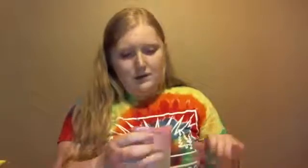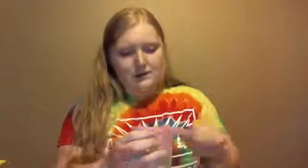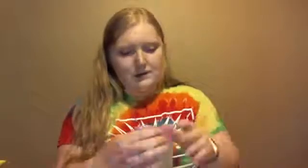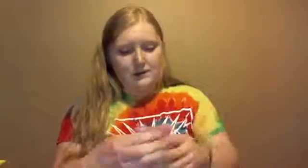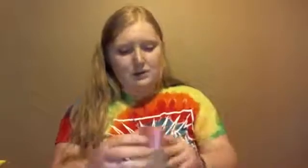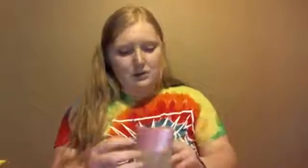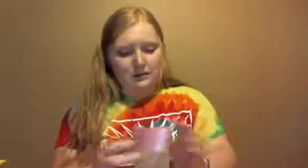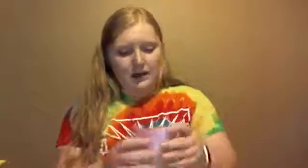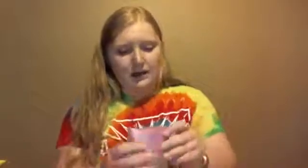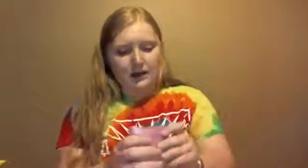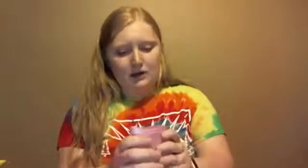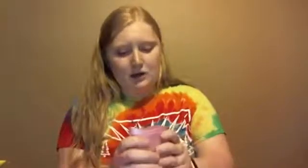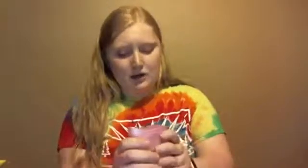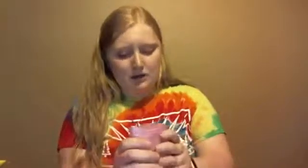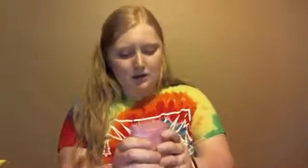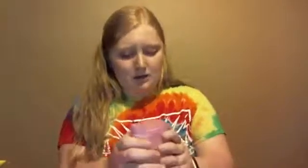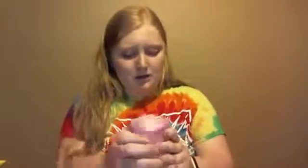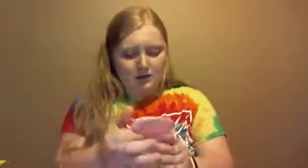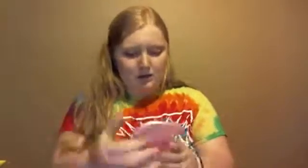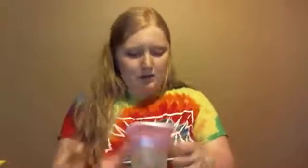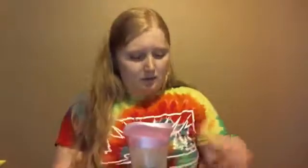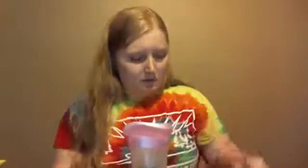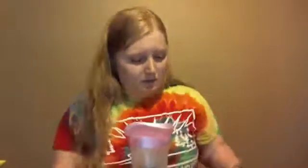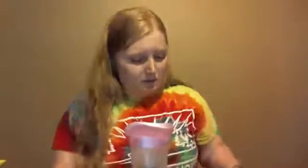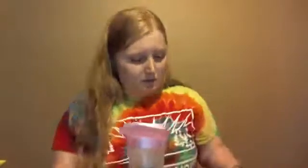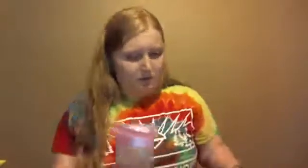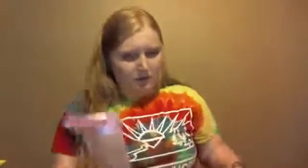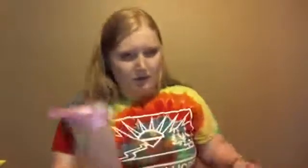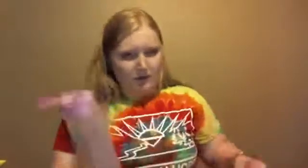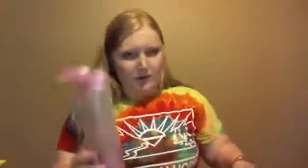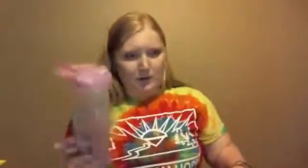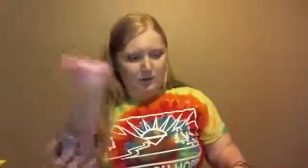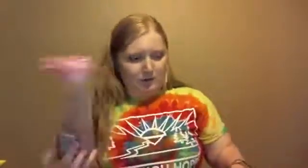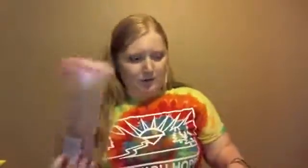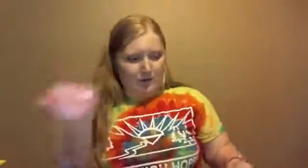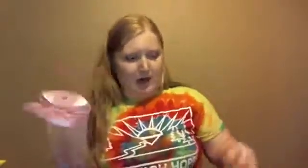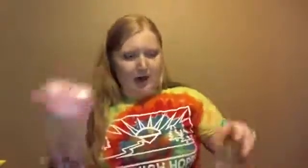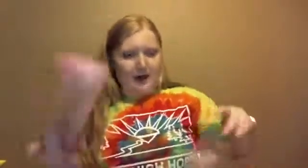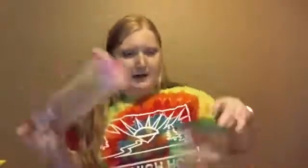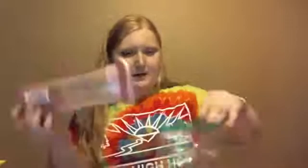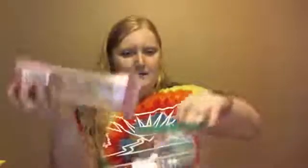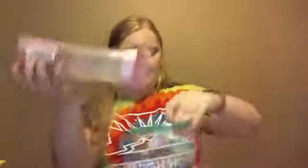use too much. So I'm going to hold up my bag.